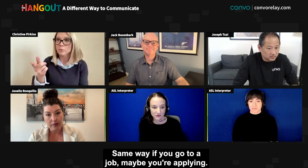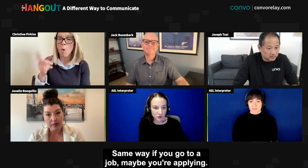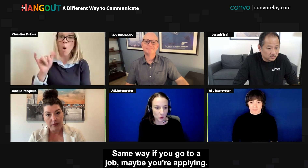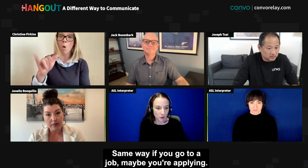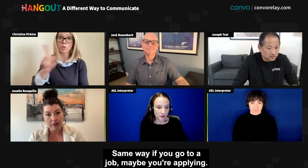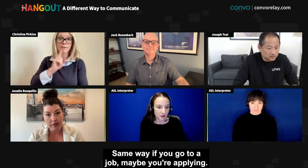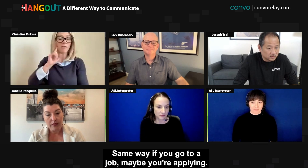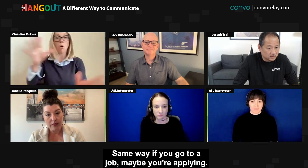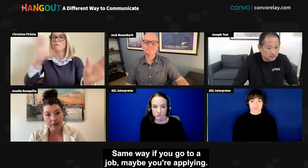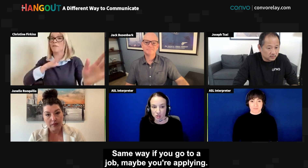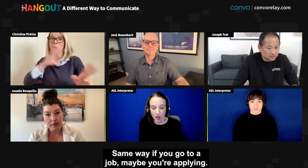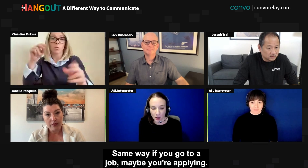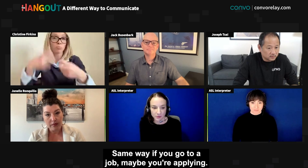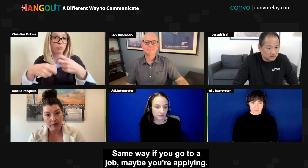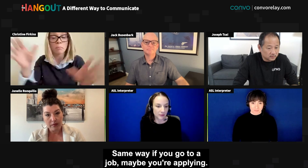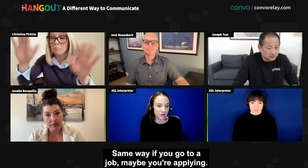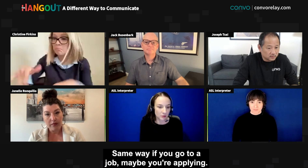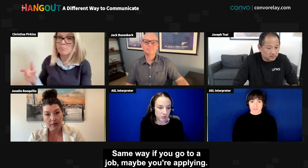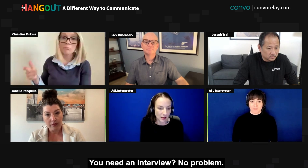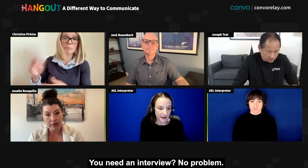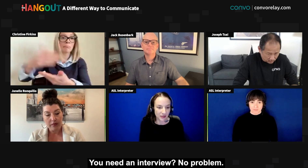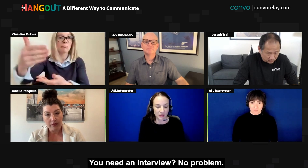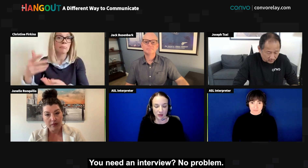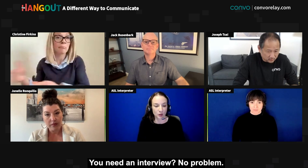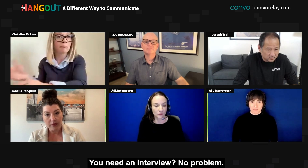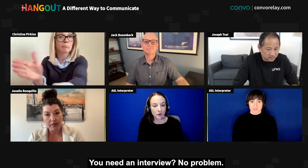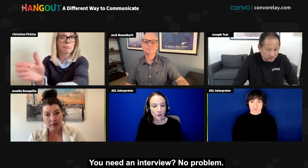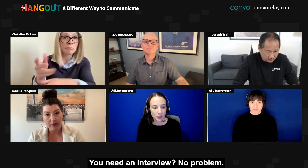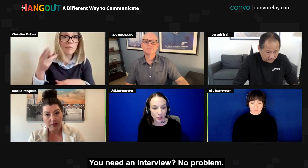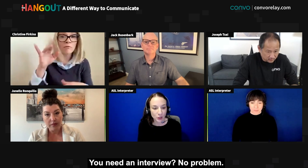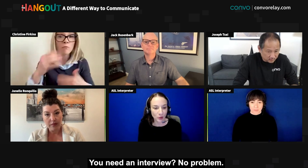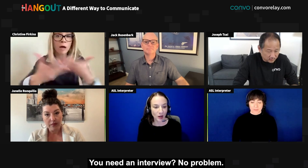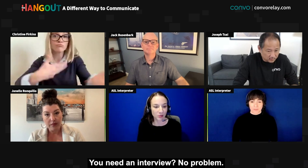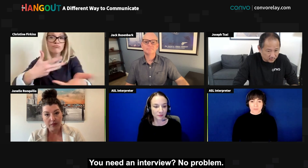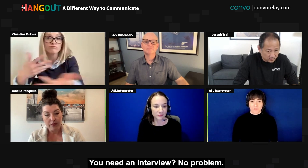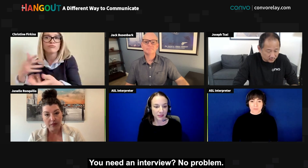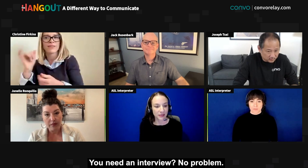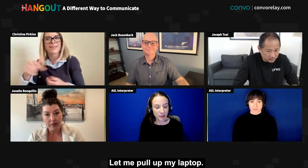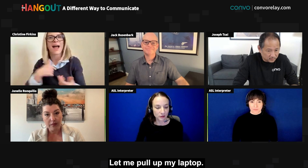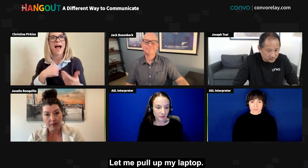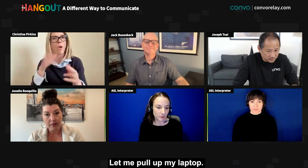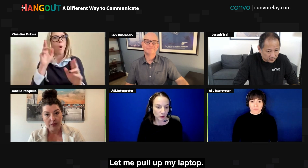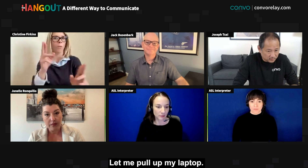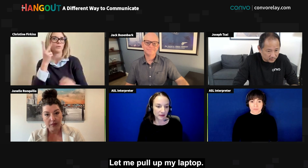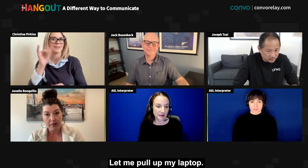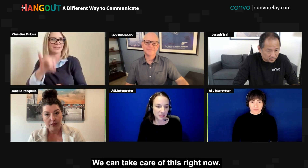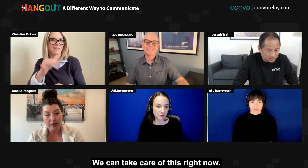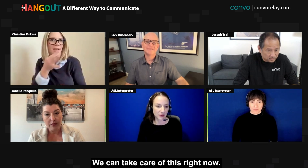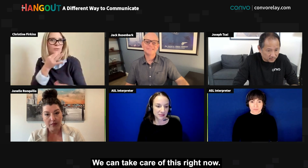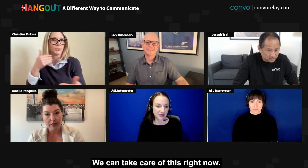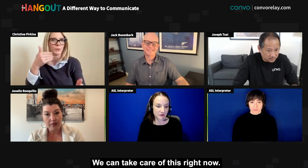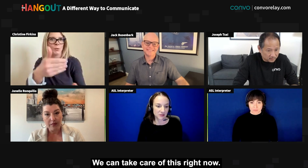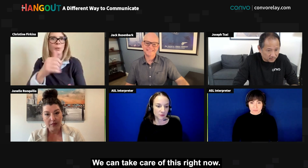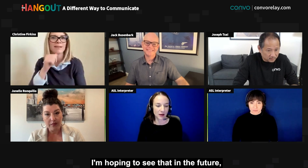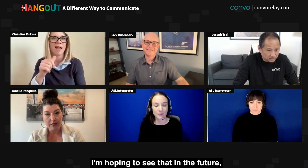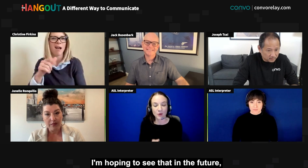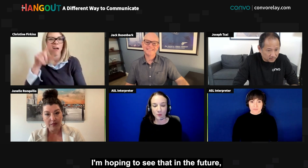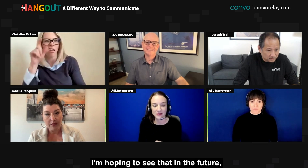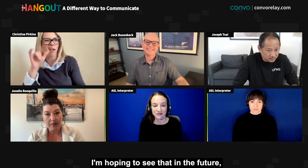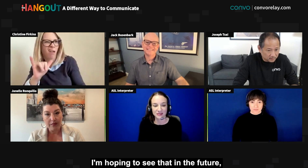if you go to a job, maybe you're applying, you need an interview, no problem. Here, let me pull up my laptop. We can take care of this right now. I'm hoping to see